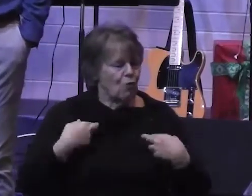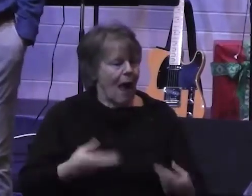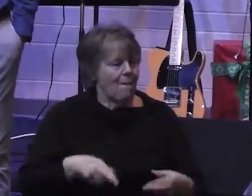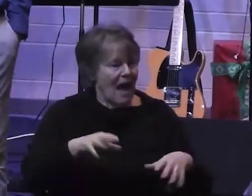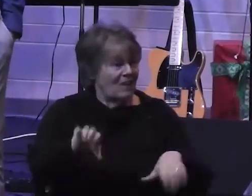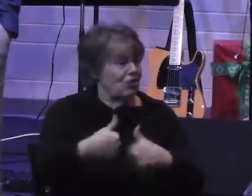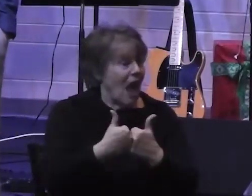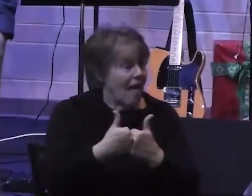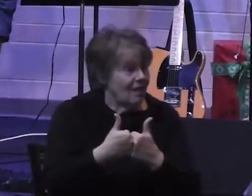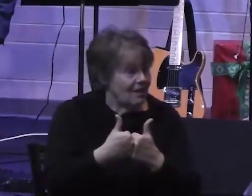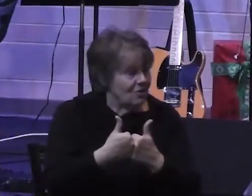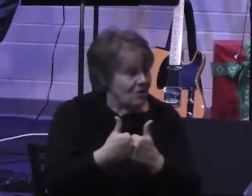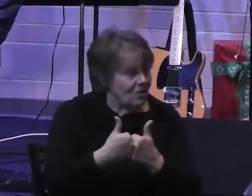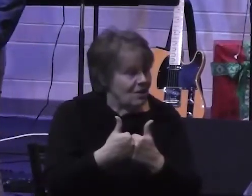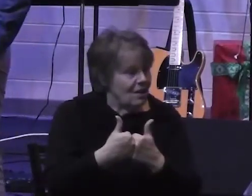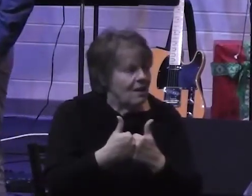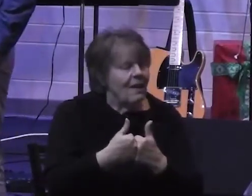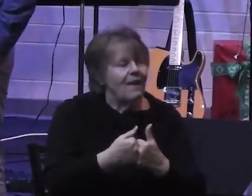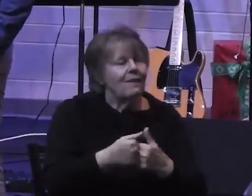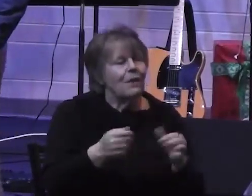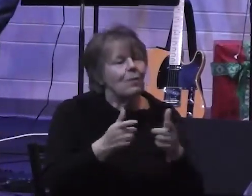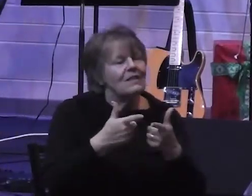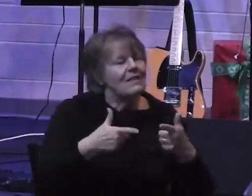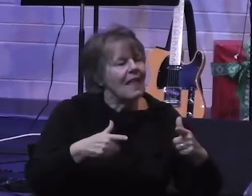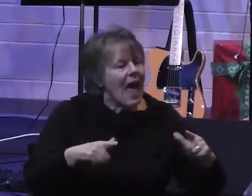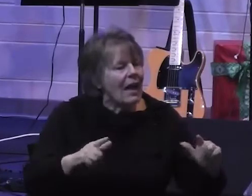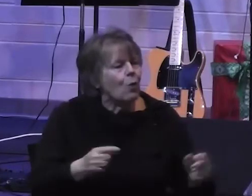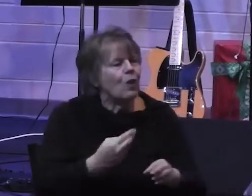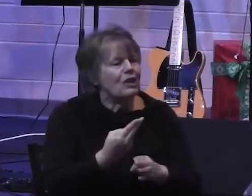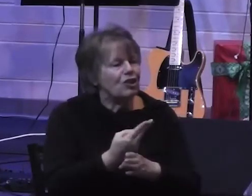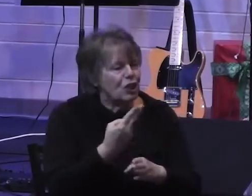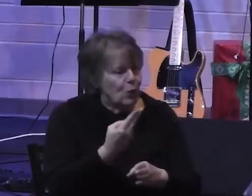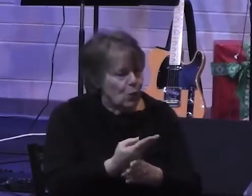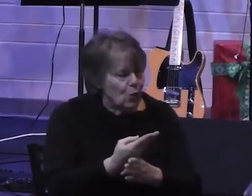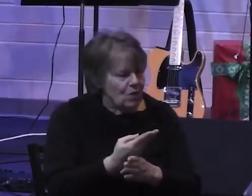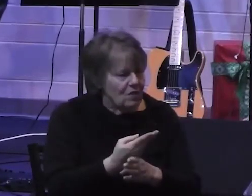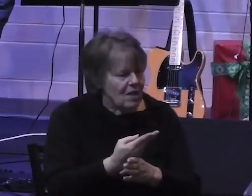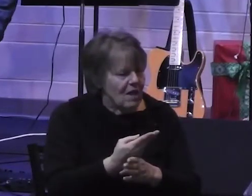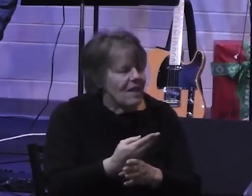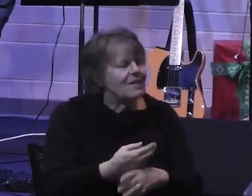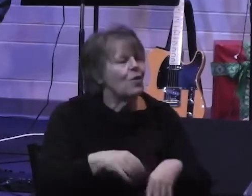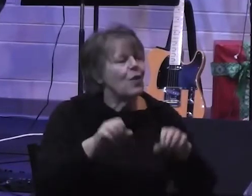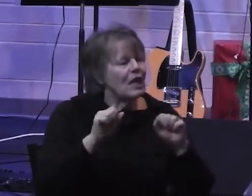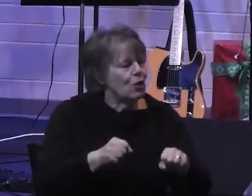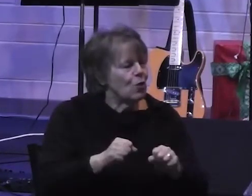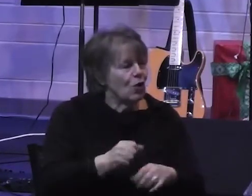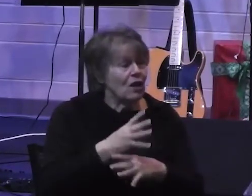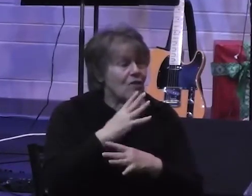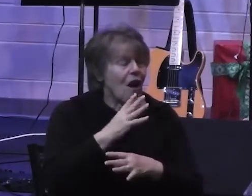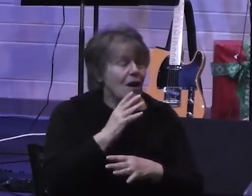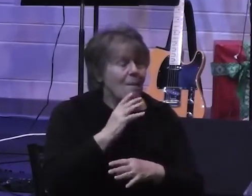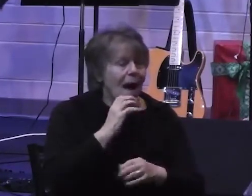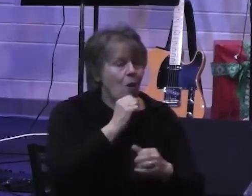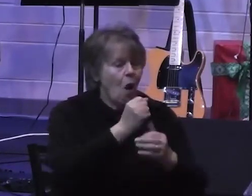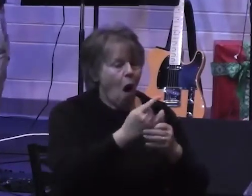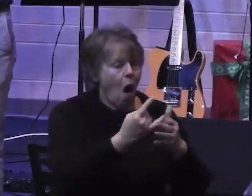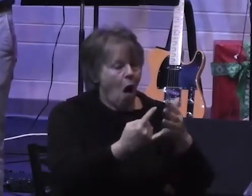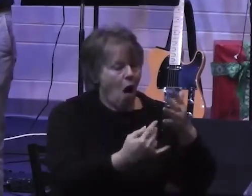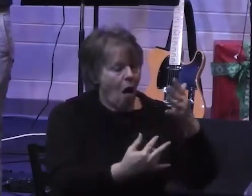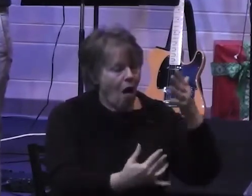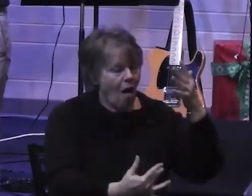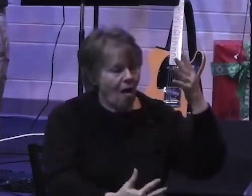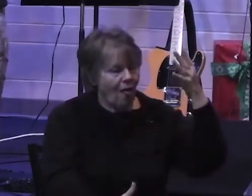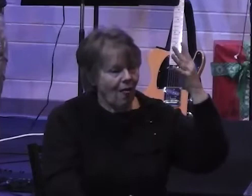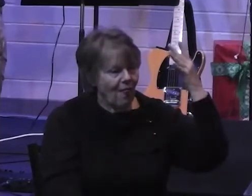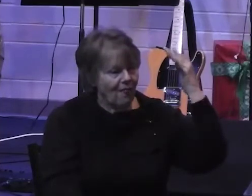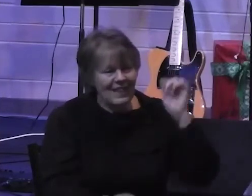manner, there was language used in order to talk about all of these different laws. Because